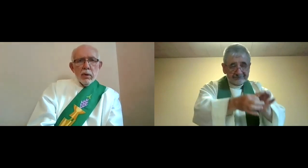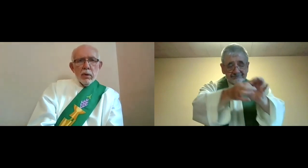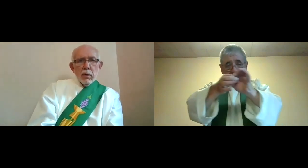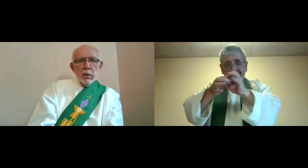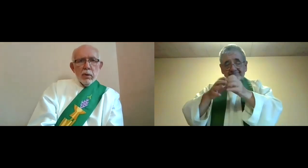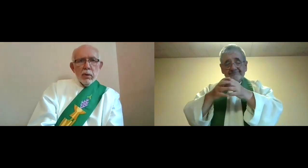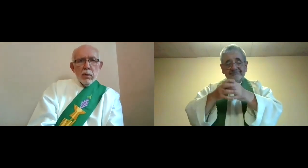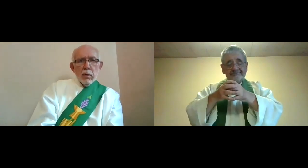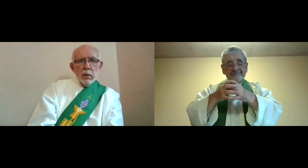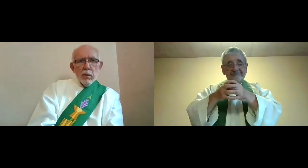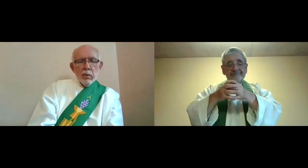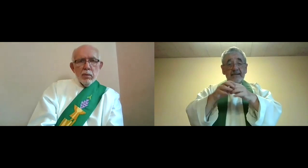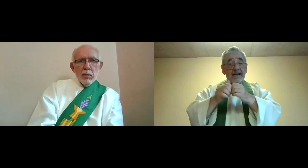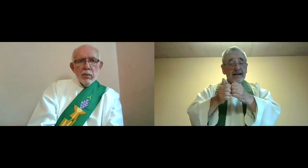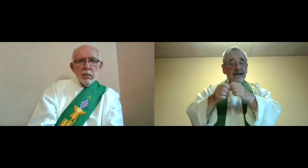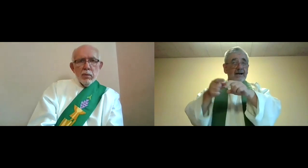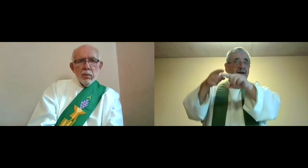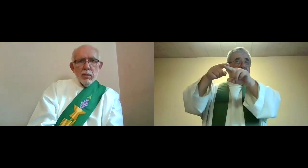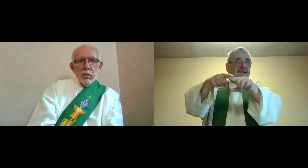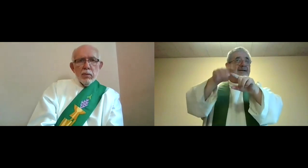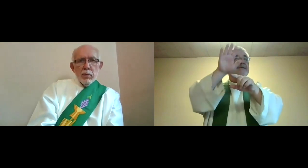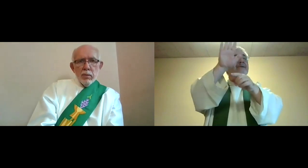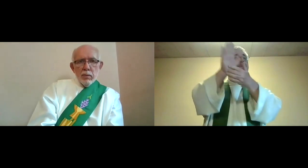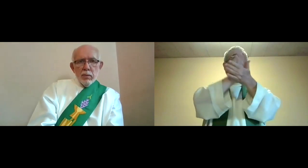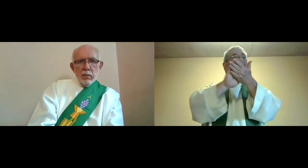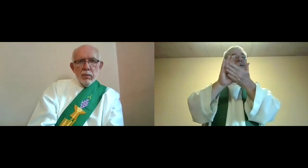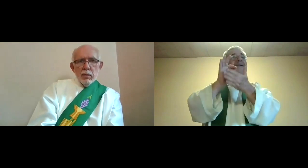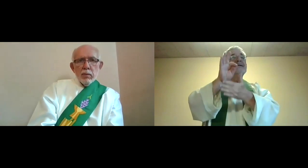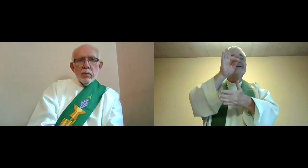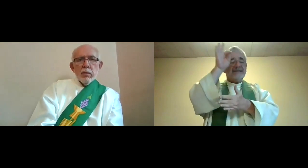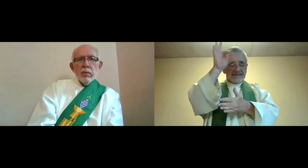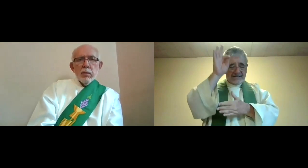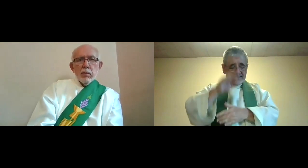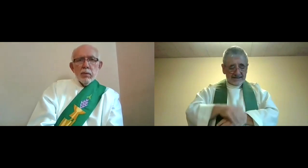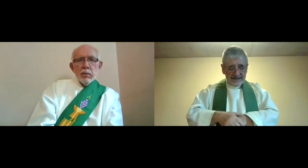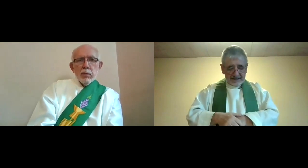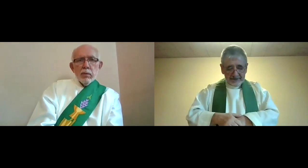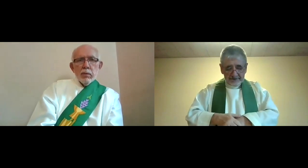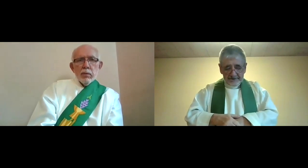we may be gathered into one by the Holy Spirit.